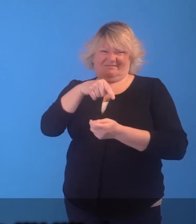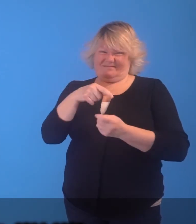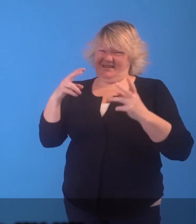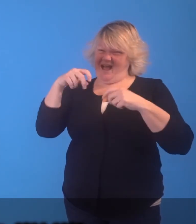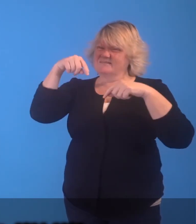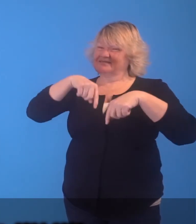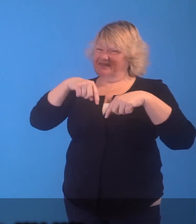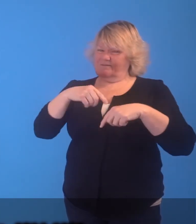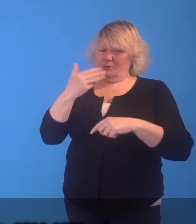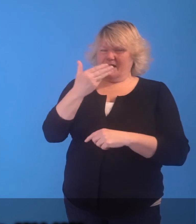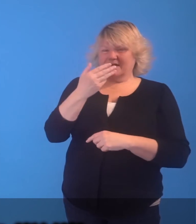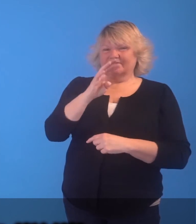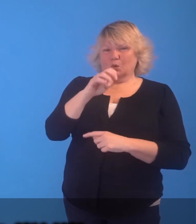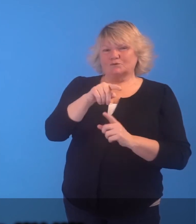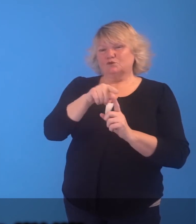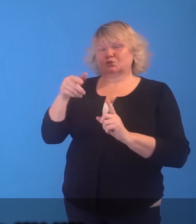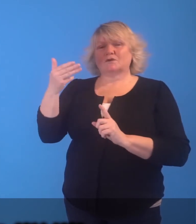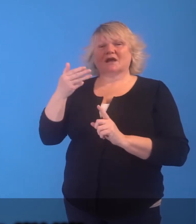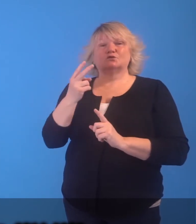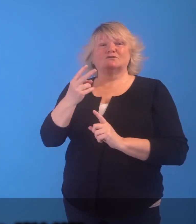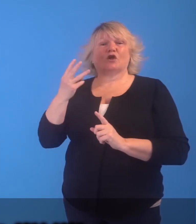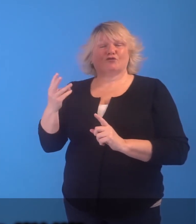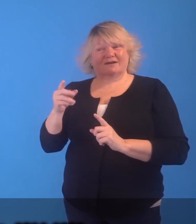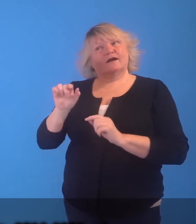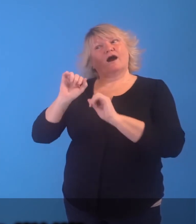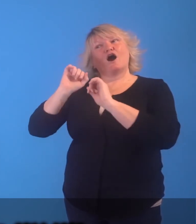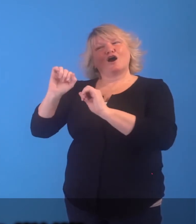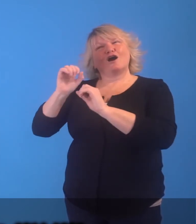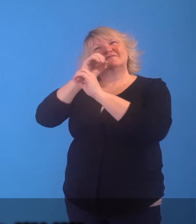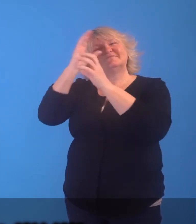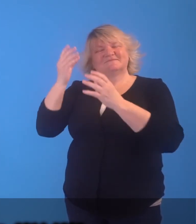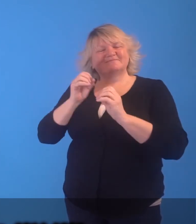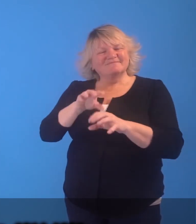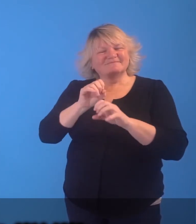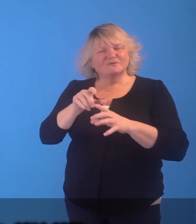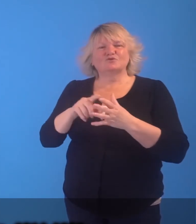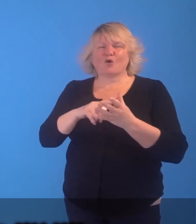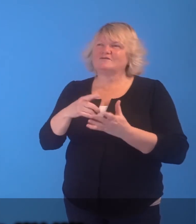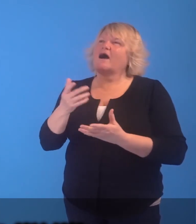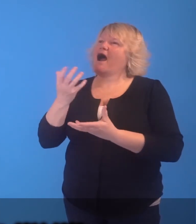making it Lauriston Castle's most modern addition.